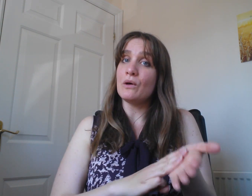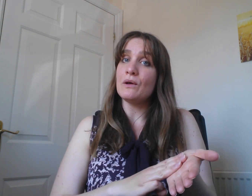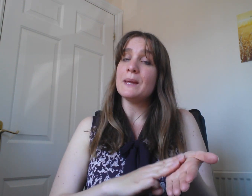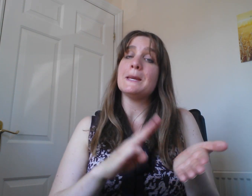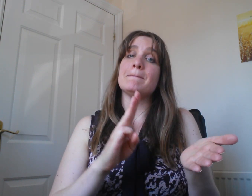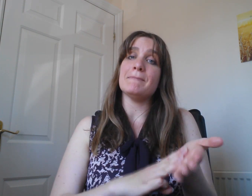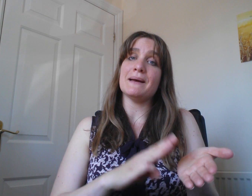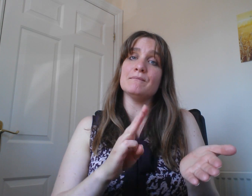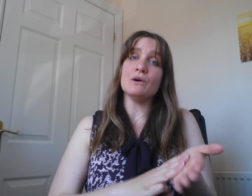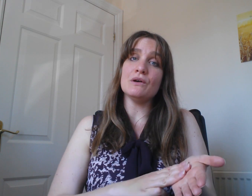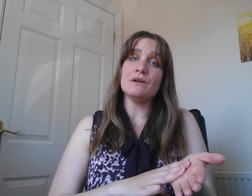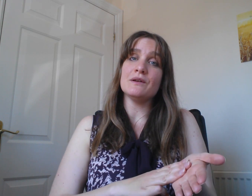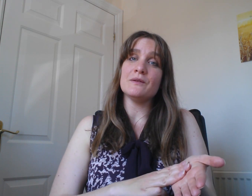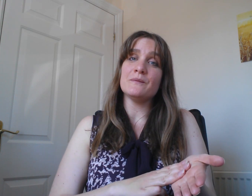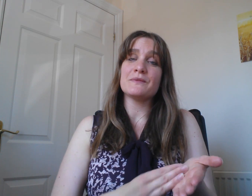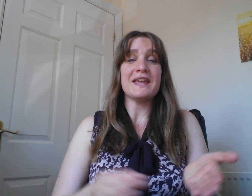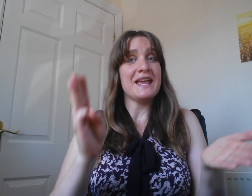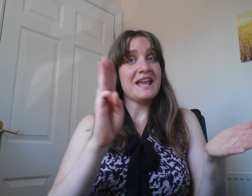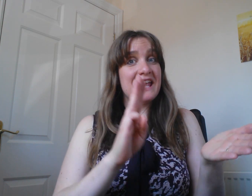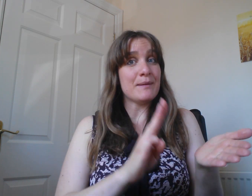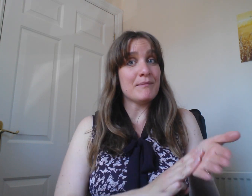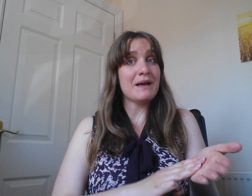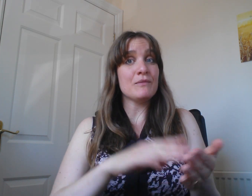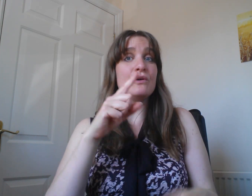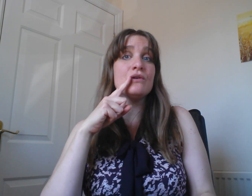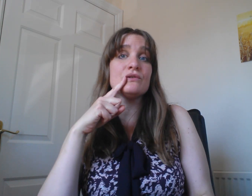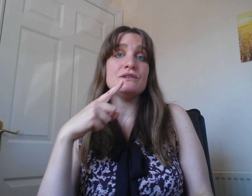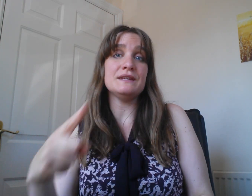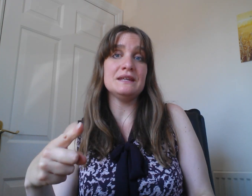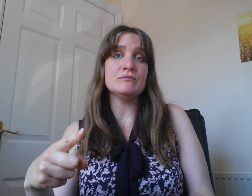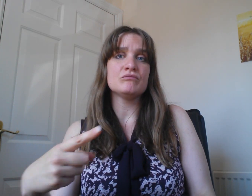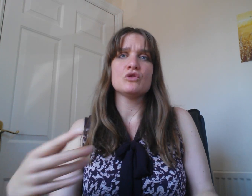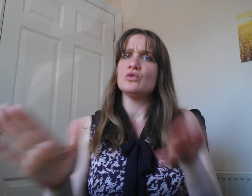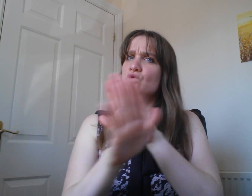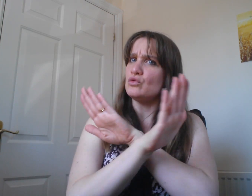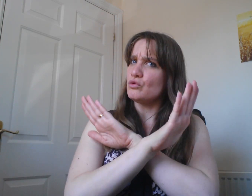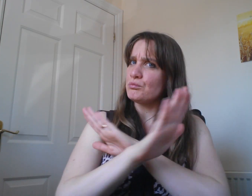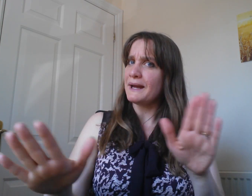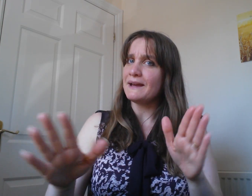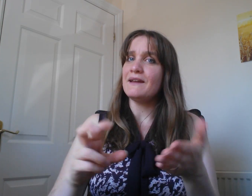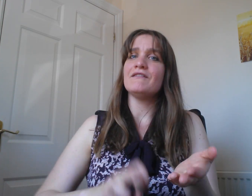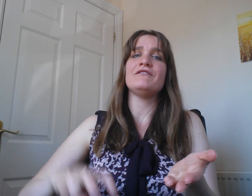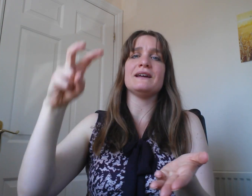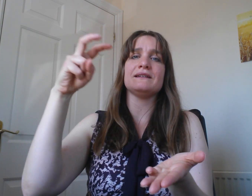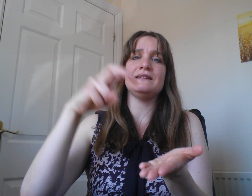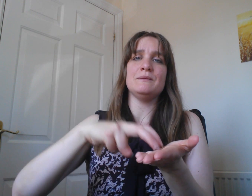maman, maman. Et maman dit de ne pas faire des bonds.